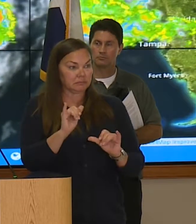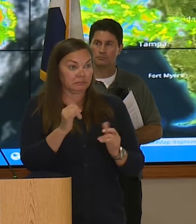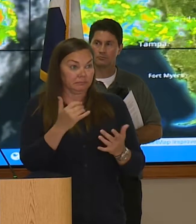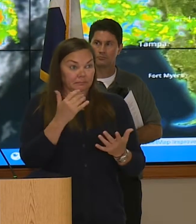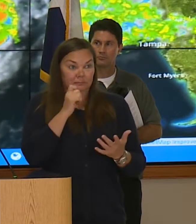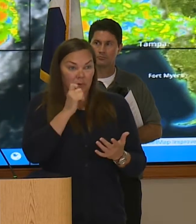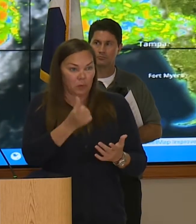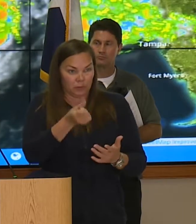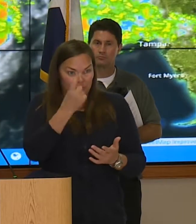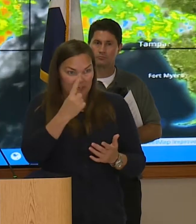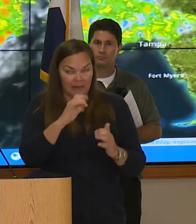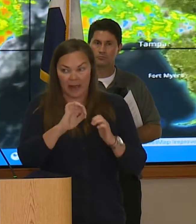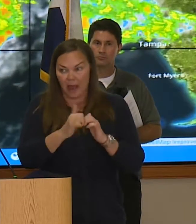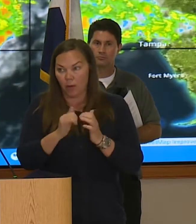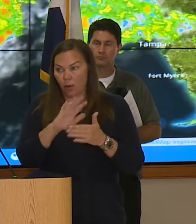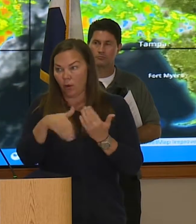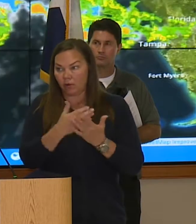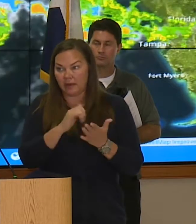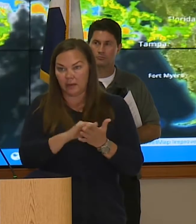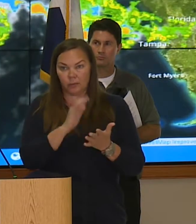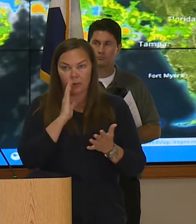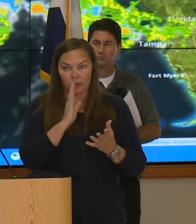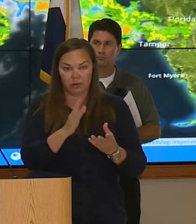we don't understand completely how that's going to happen.